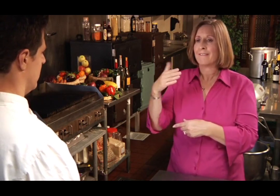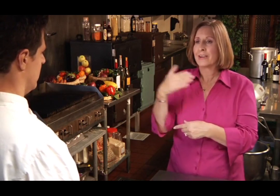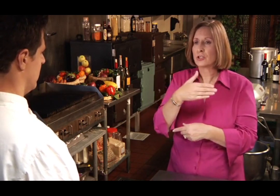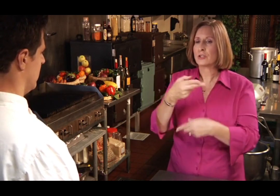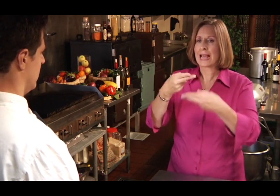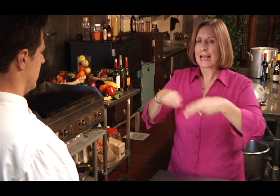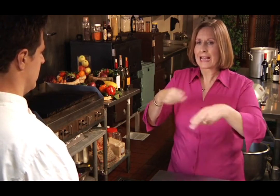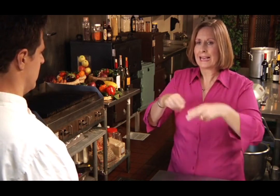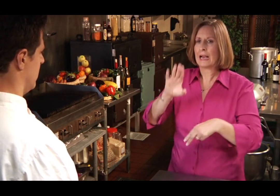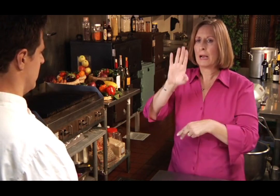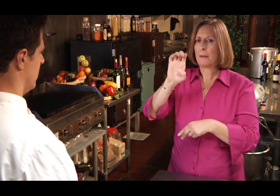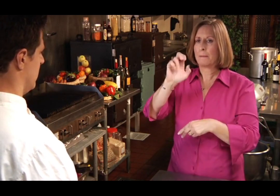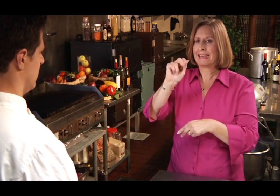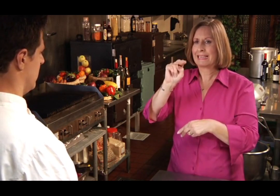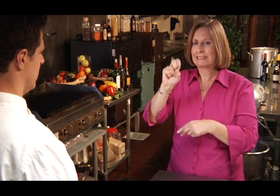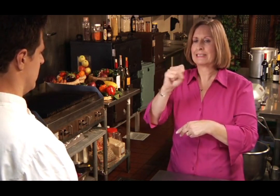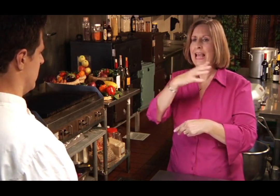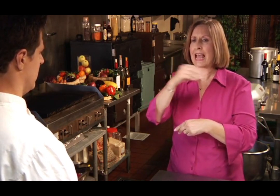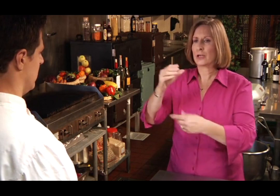fish, eggs, beans, and cheese.